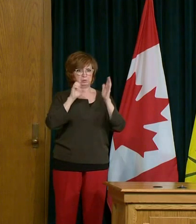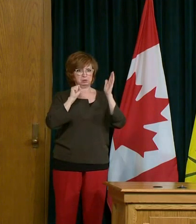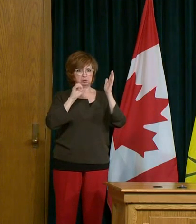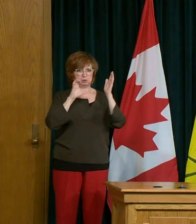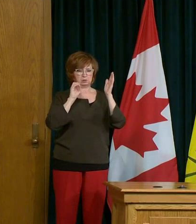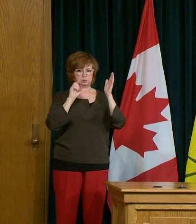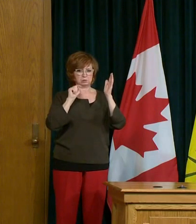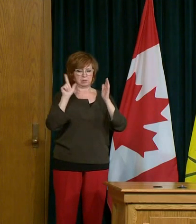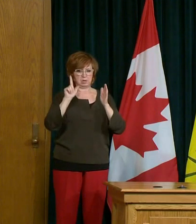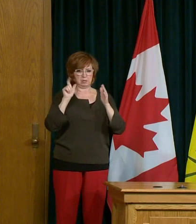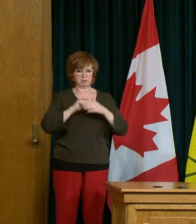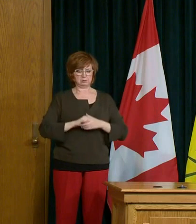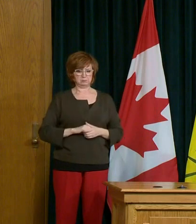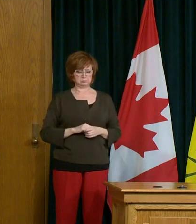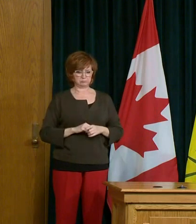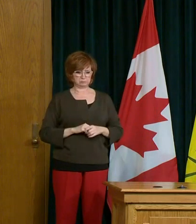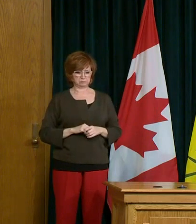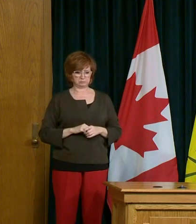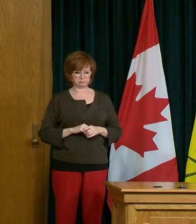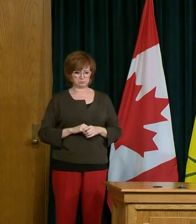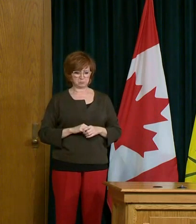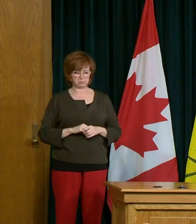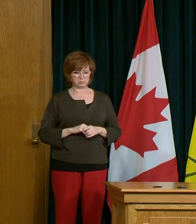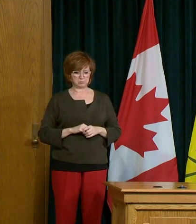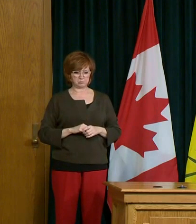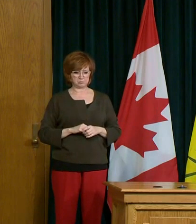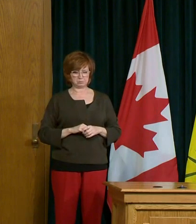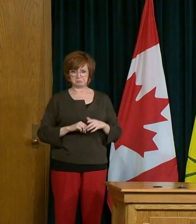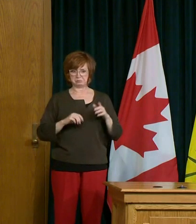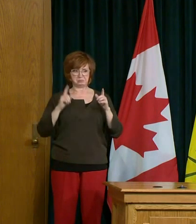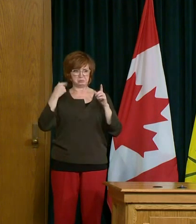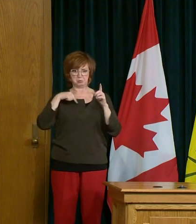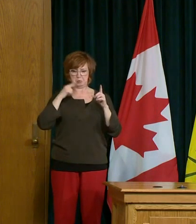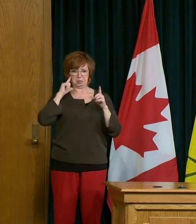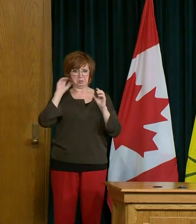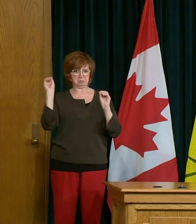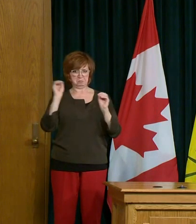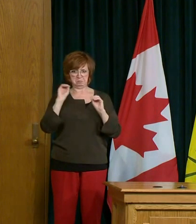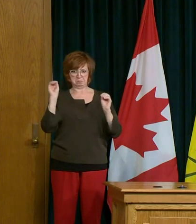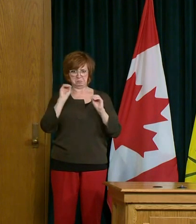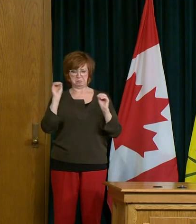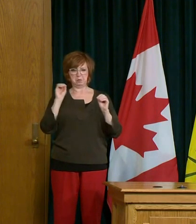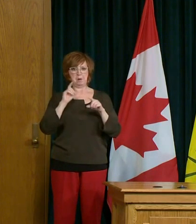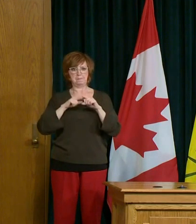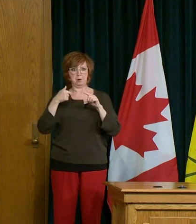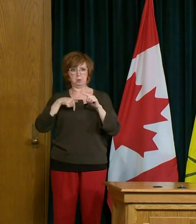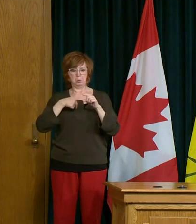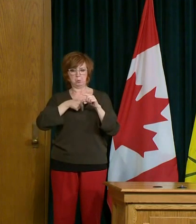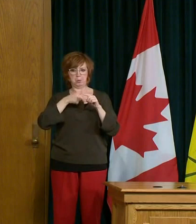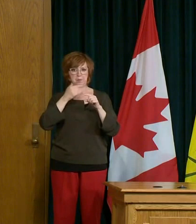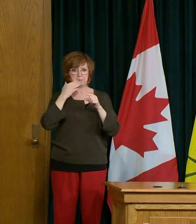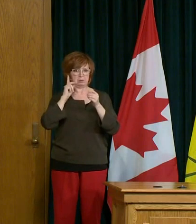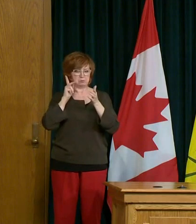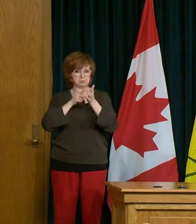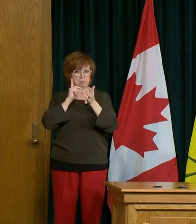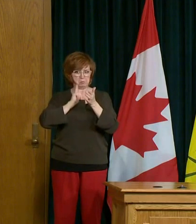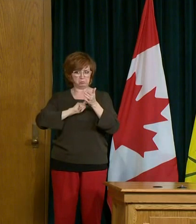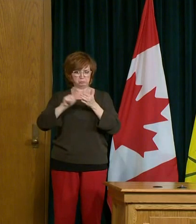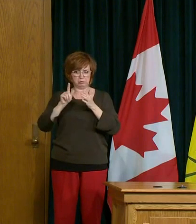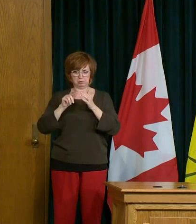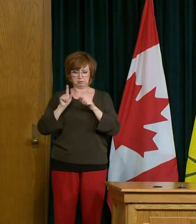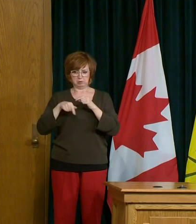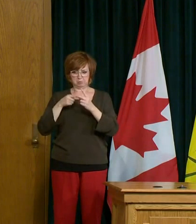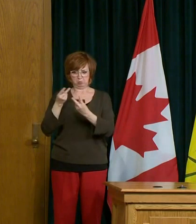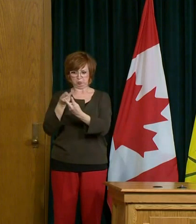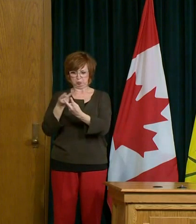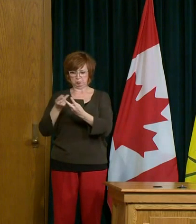specific issues in Saskatoon. So not that we're aware of, but we certainly will follow up with the team and find out, because we will be able to